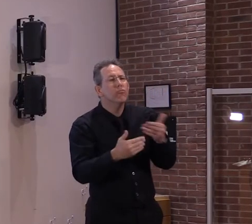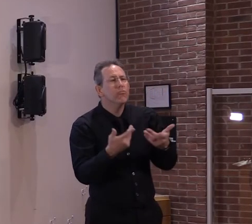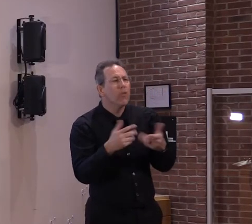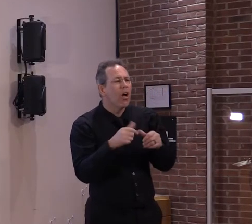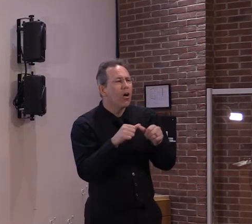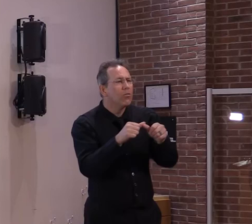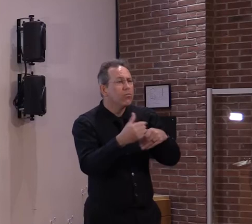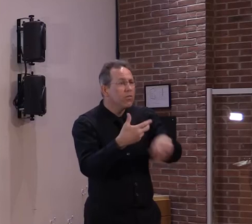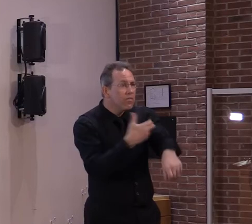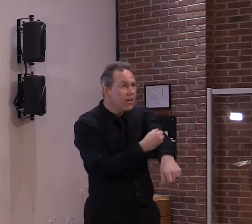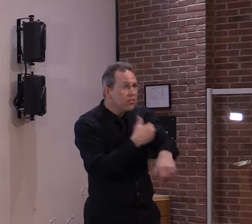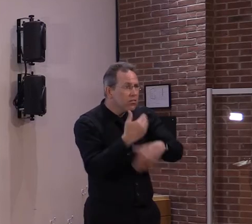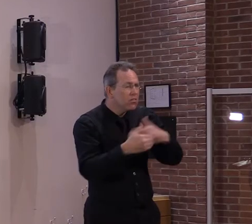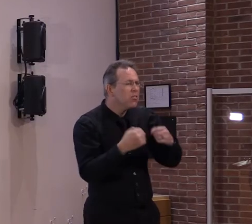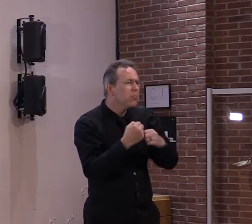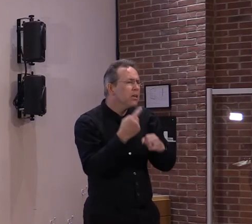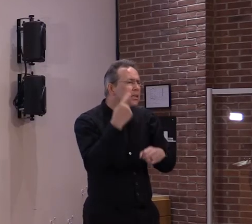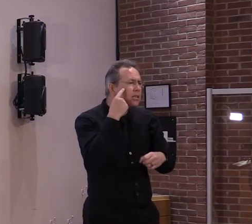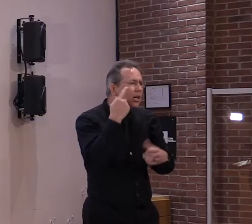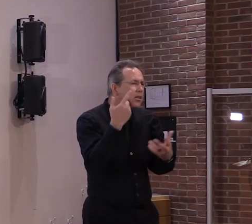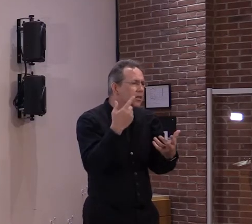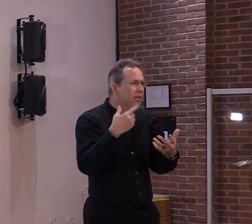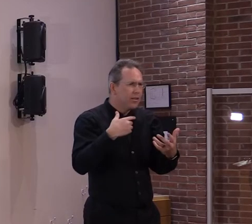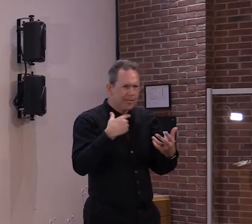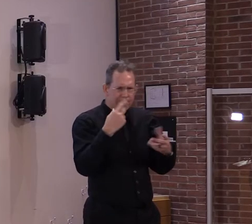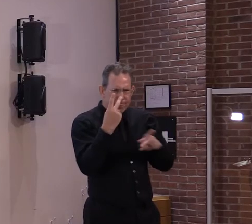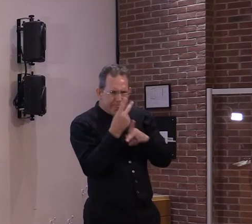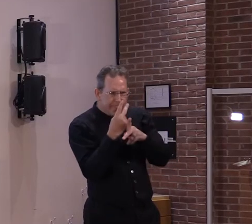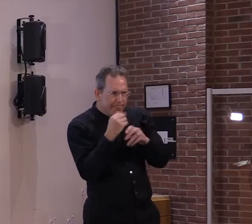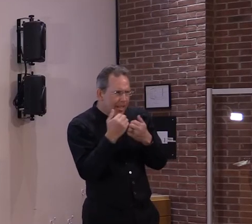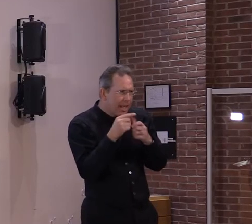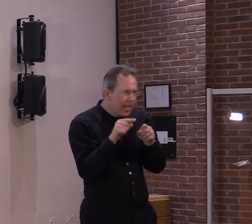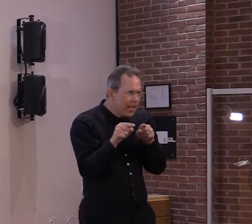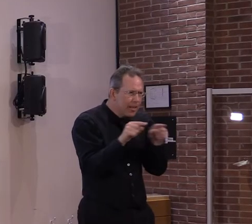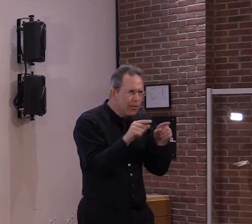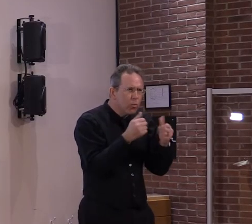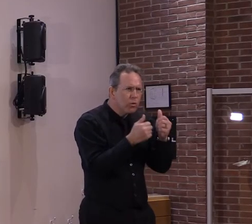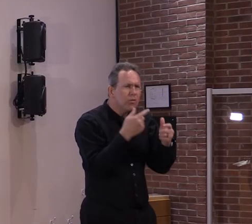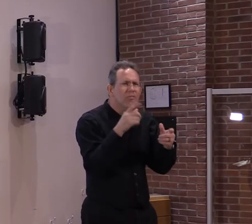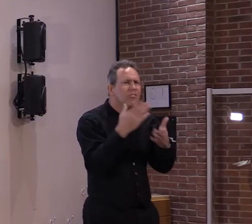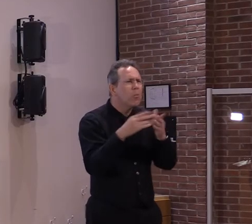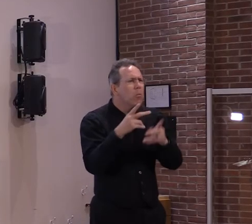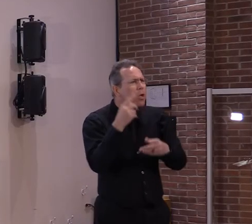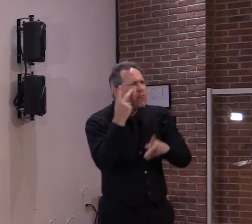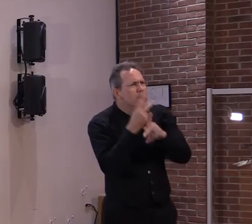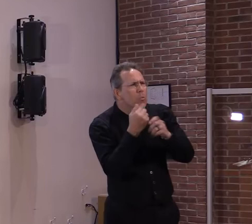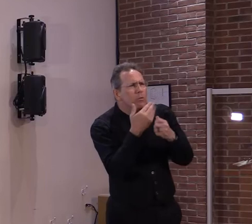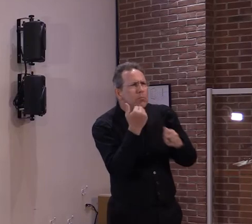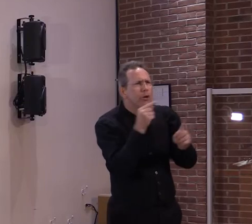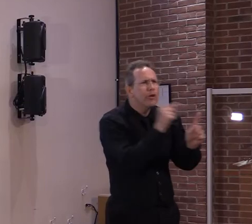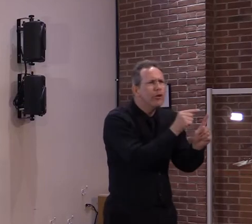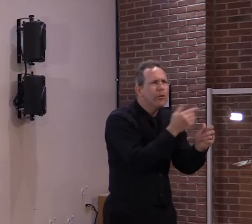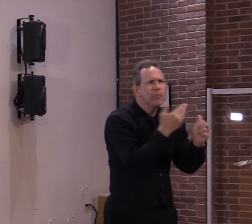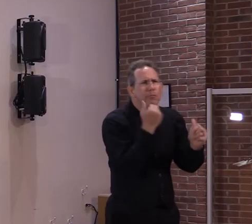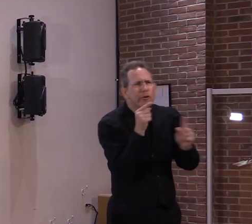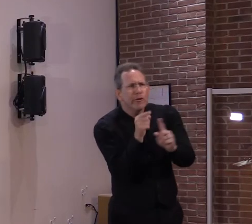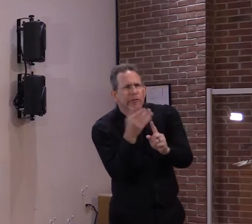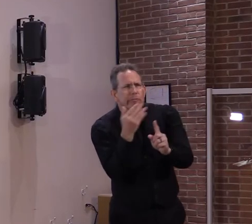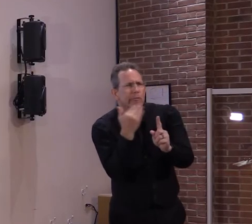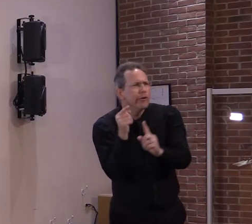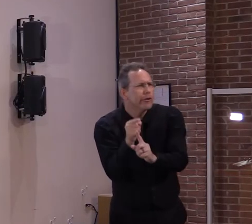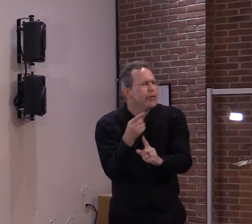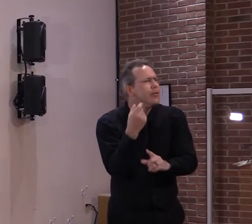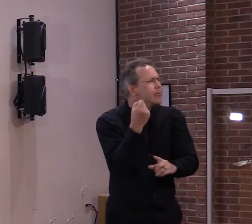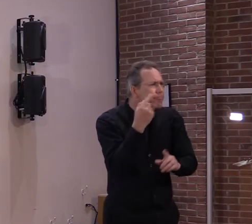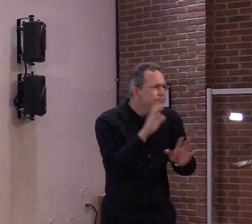can be and have the best strategy unfold. But right now, the only strategies that are approved are the ones that were